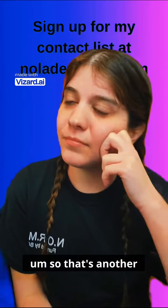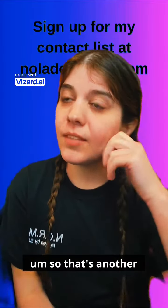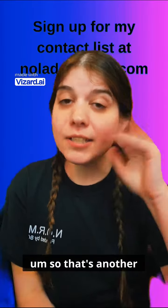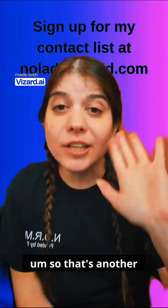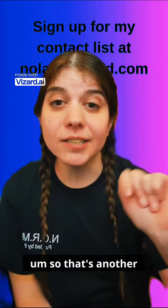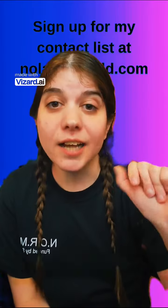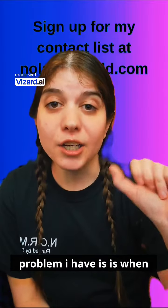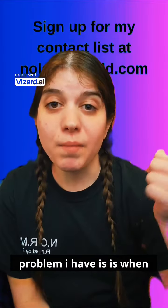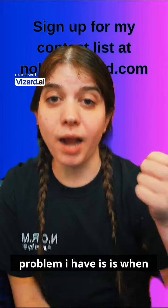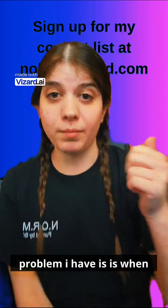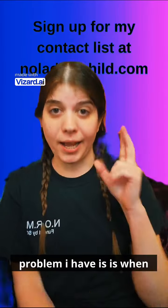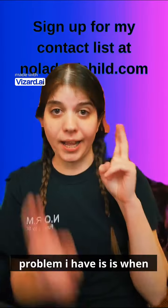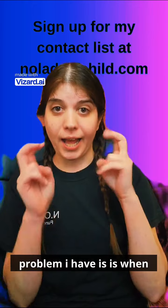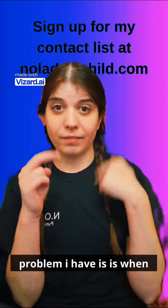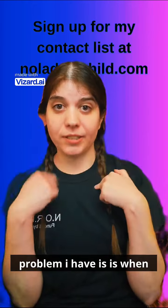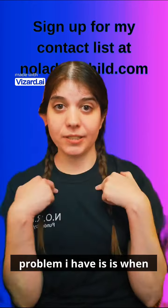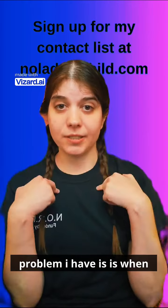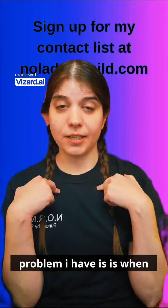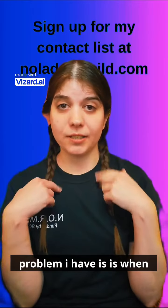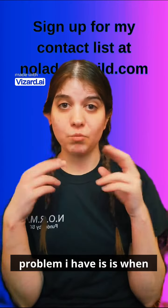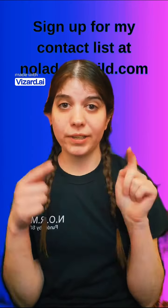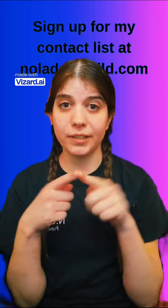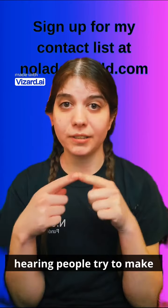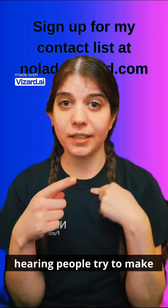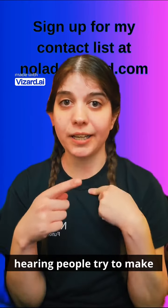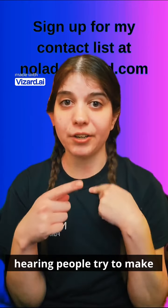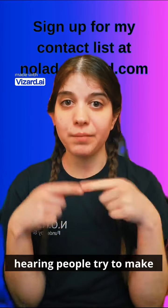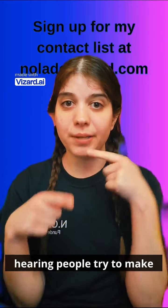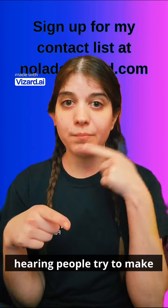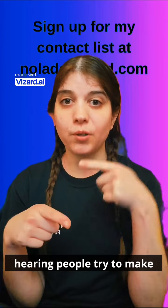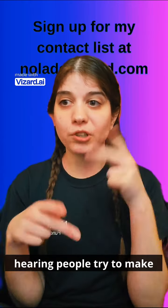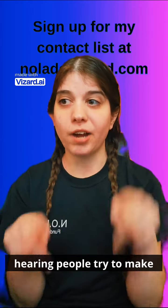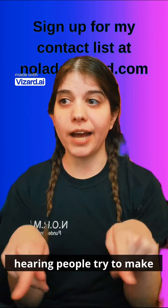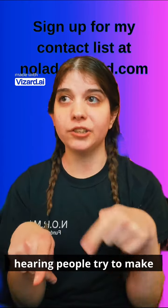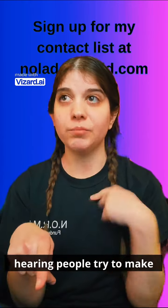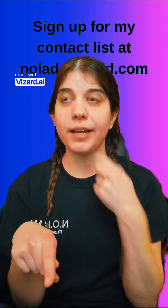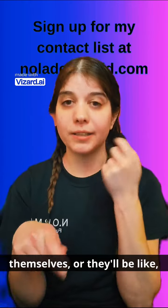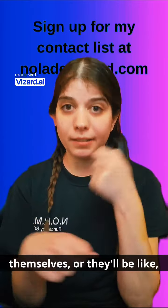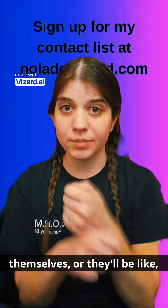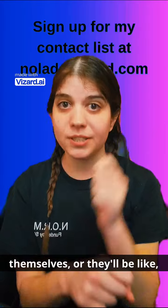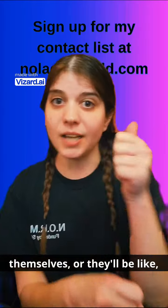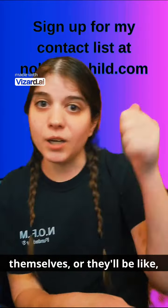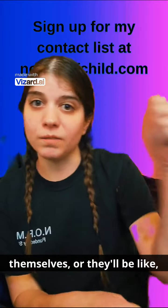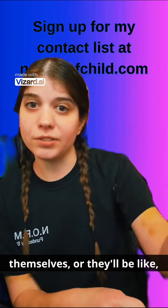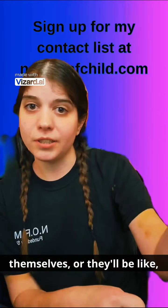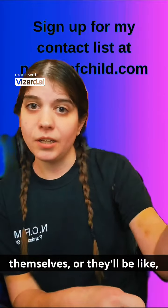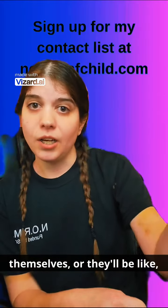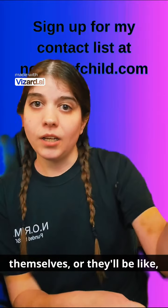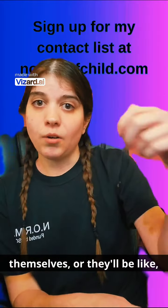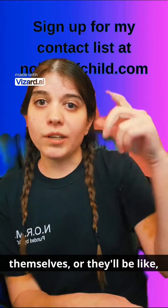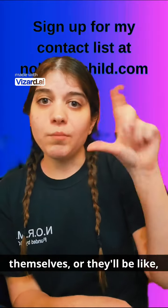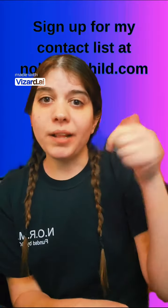So that's another problem I have is when hearing people try to make themselves, or they'll be like,